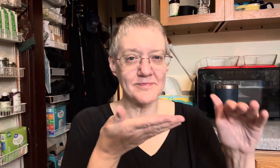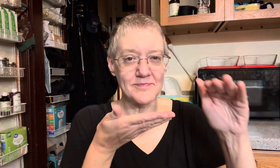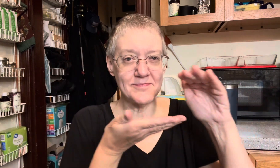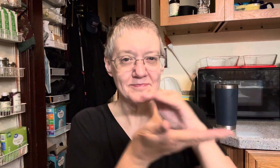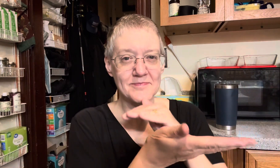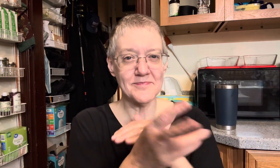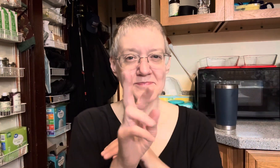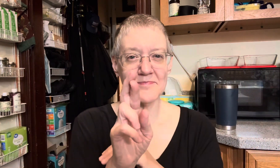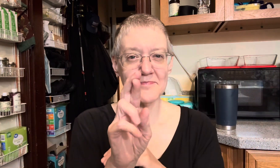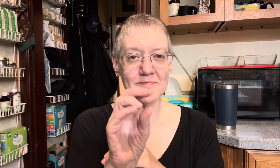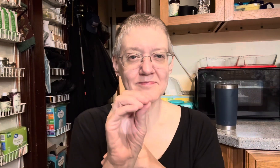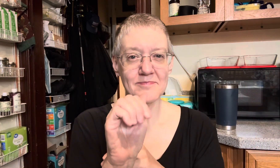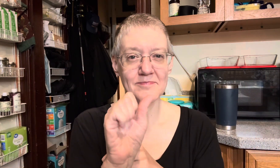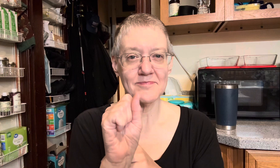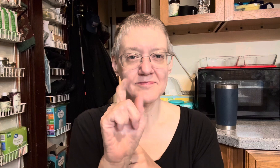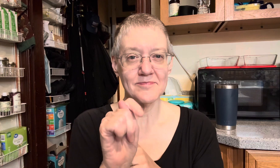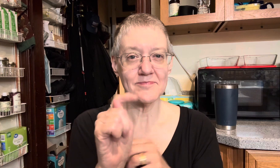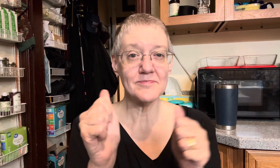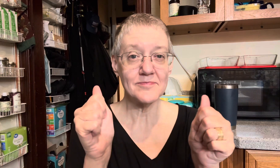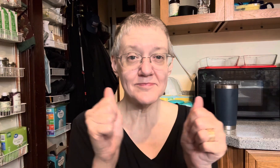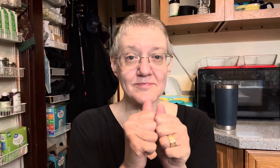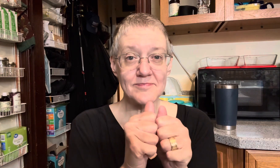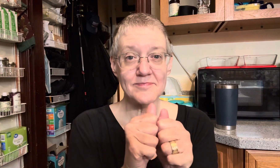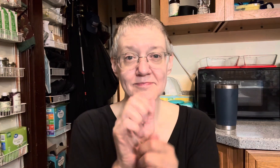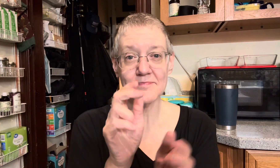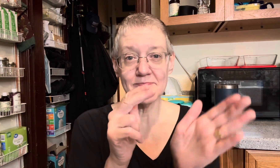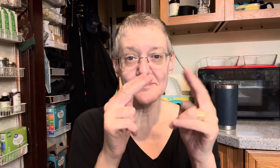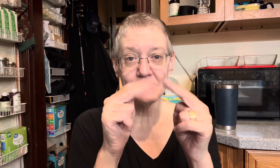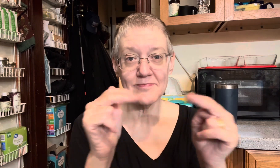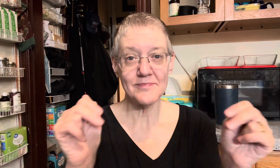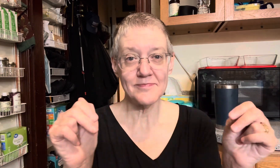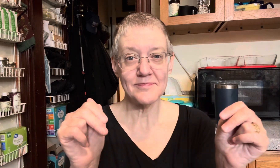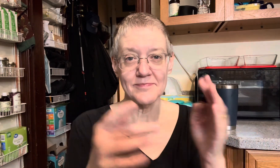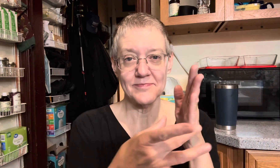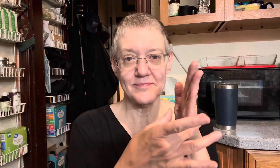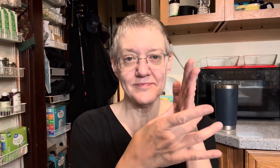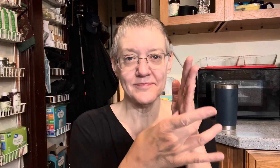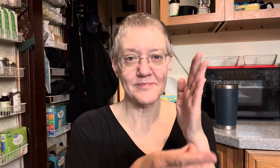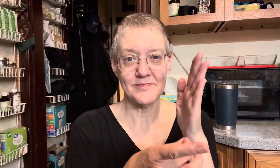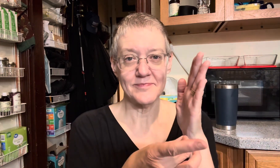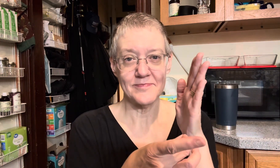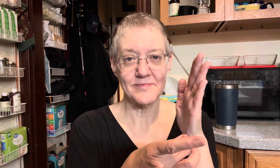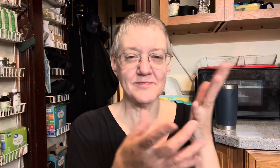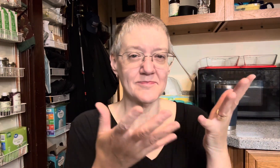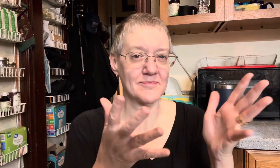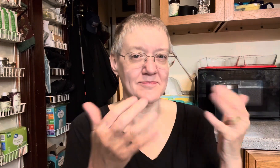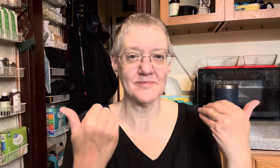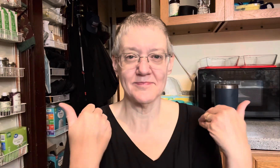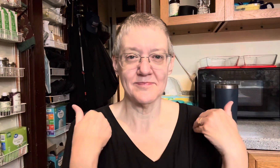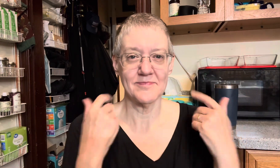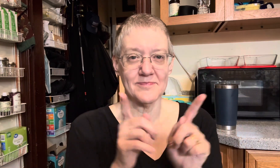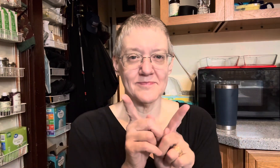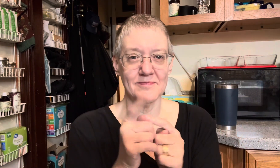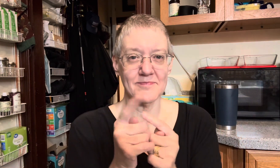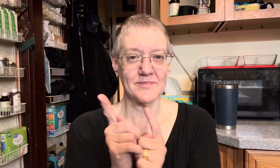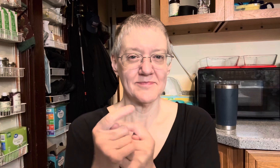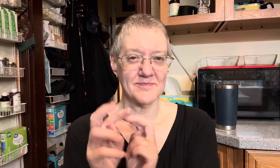roast 2 big pans of squash in the oven, and we're going to roast them with bacon grease. I already have those pre-measured